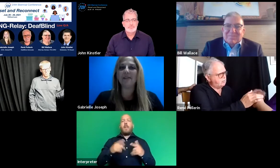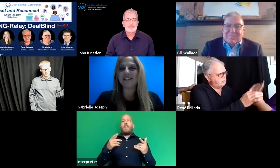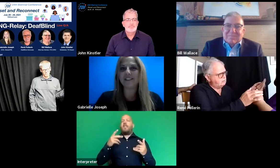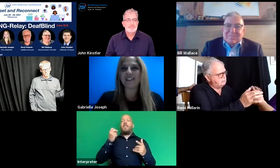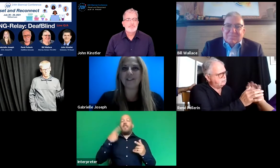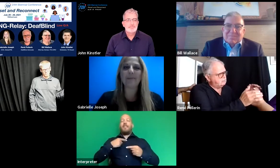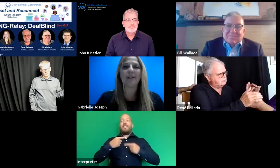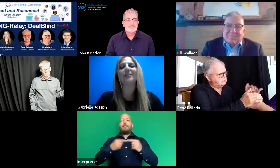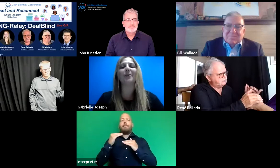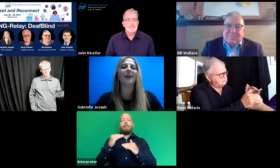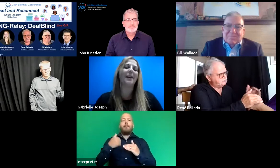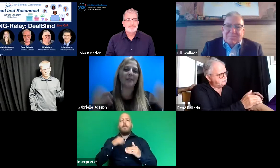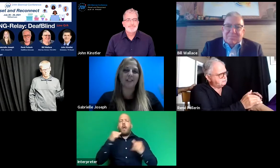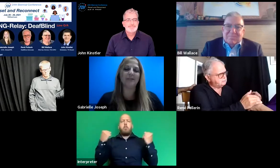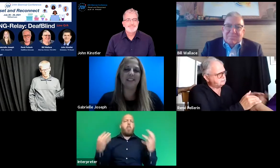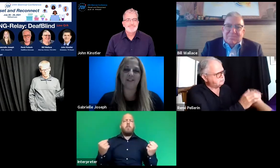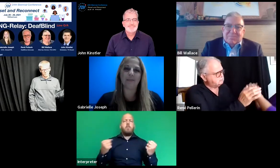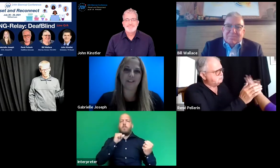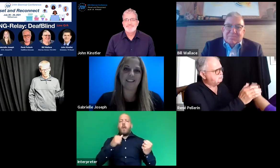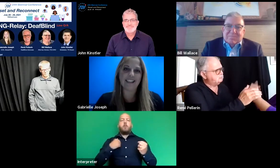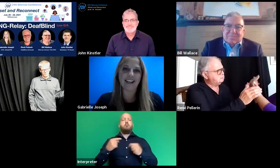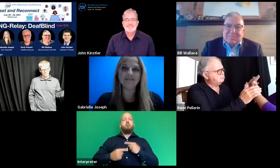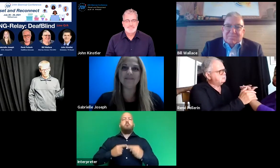not a professional interpreter, so I am going to use the